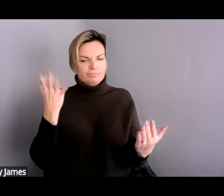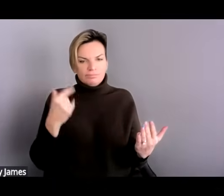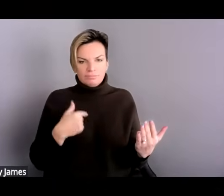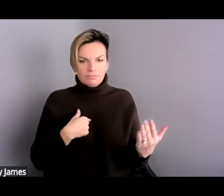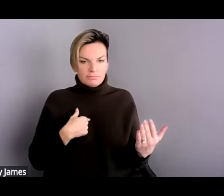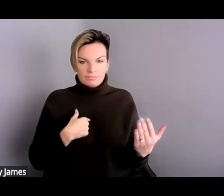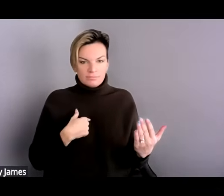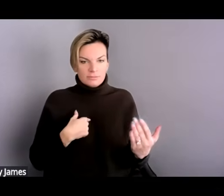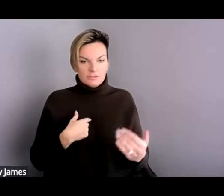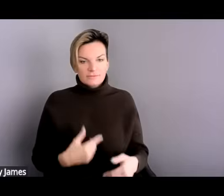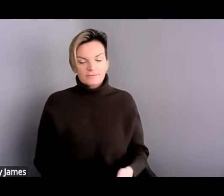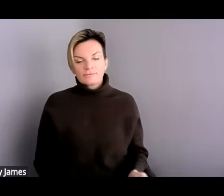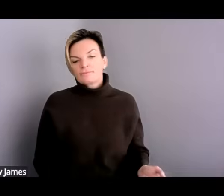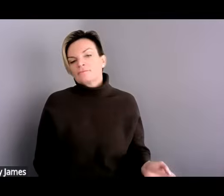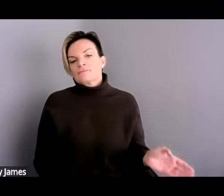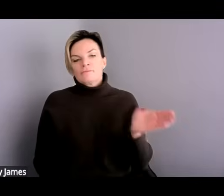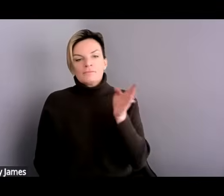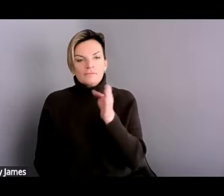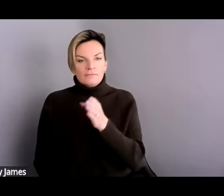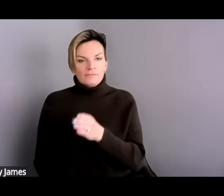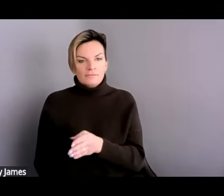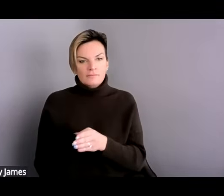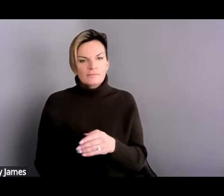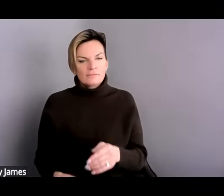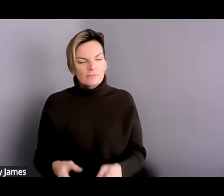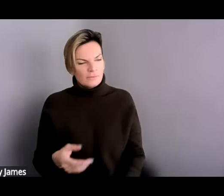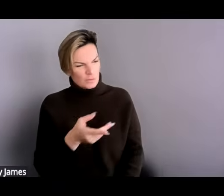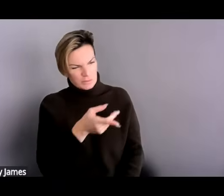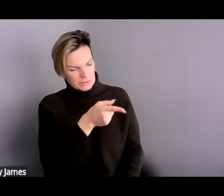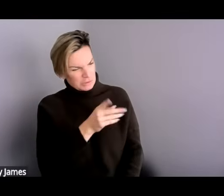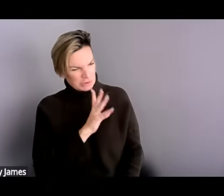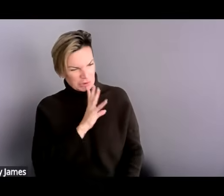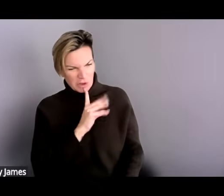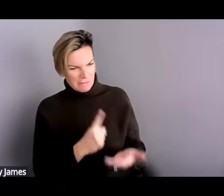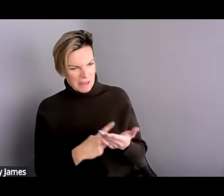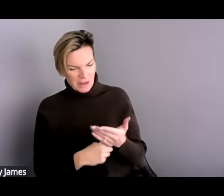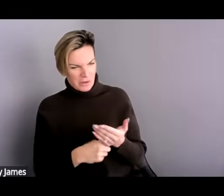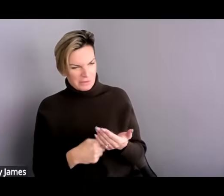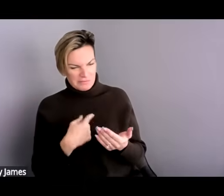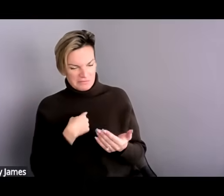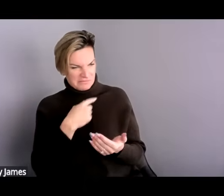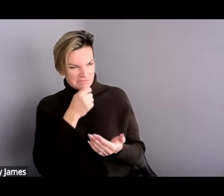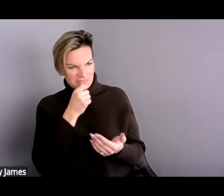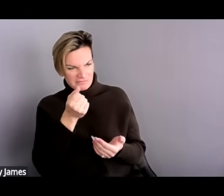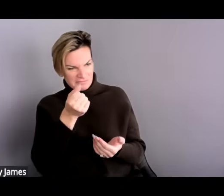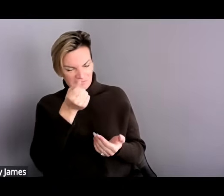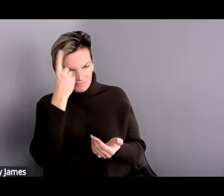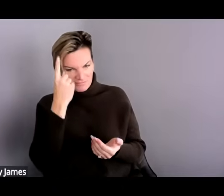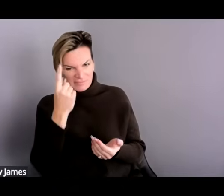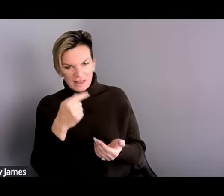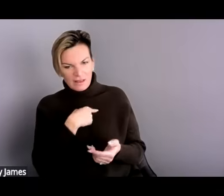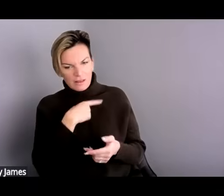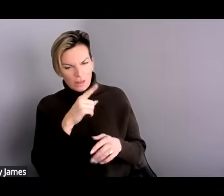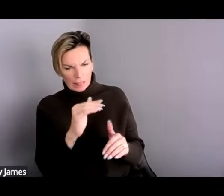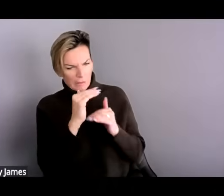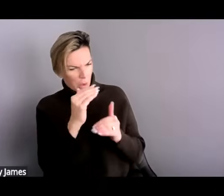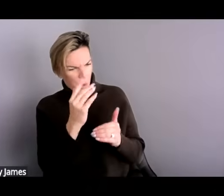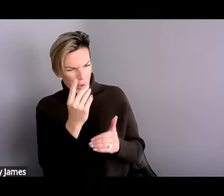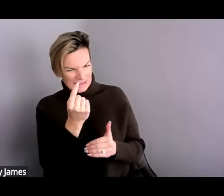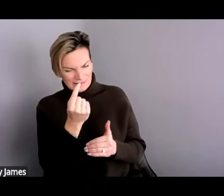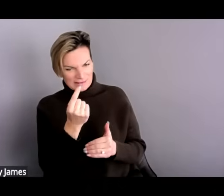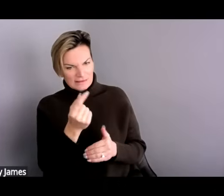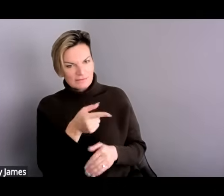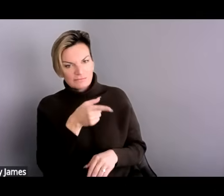I don't see the limit. What are we limiting ourselves to? I'm confused about this. No, there's nothing in here that says that